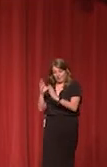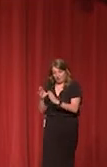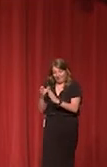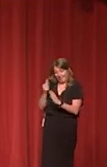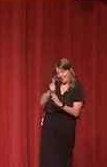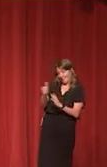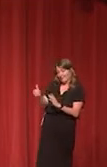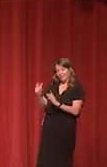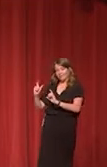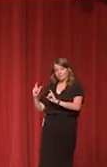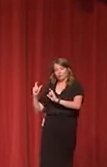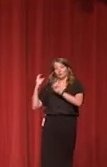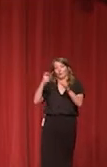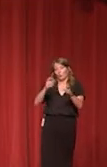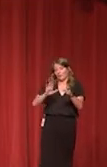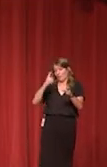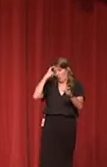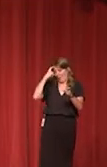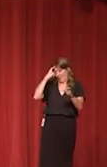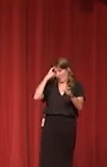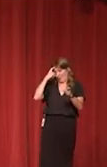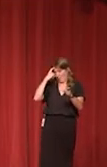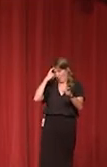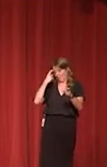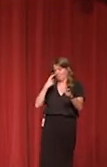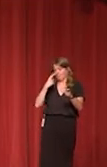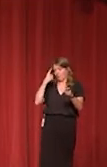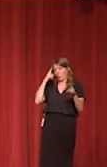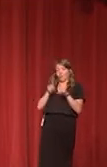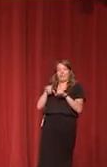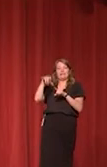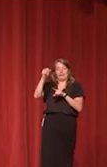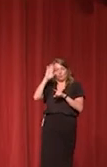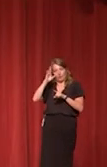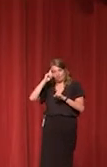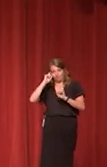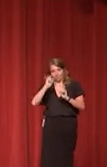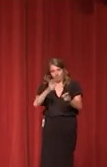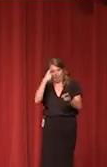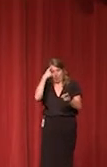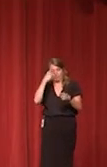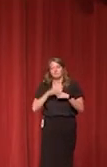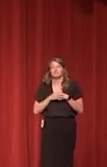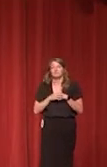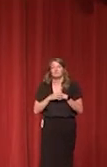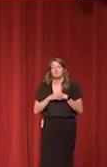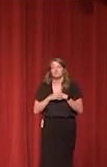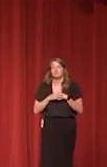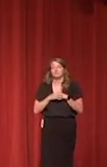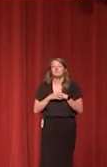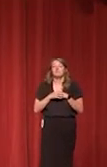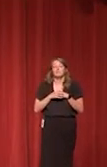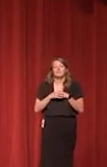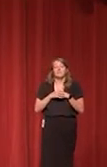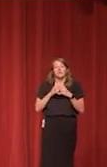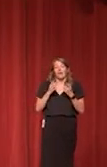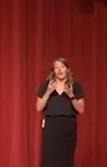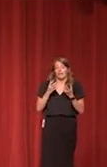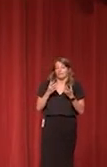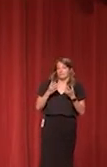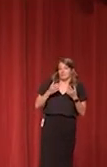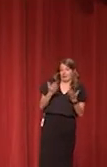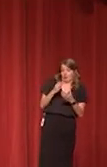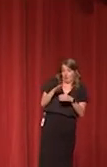donated their brain. They've agreed to donate the brain. And then at this core, led by Dr. Sharia Salamat locally and nationally, Dr.